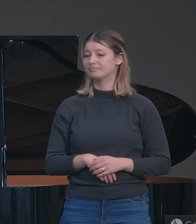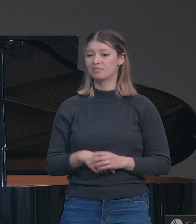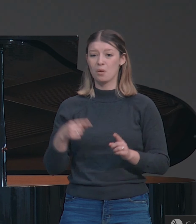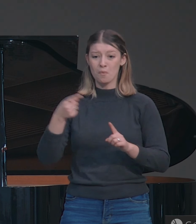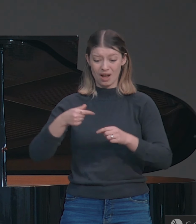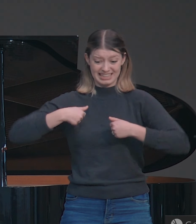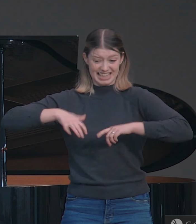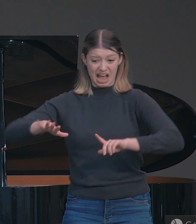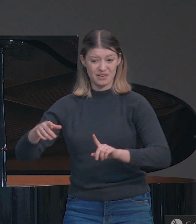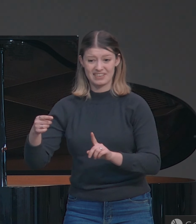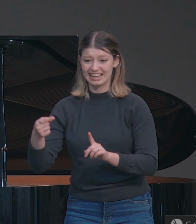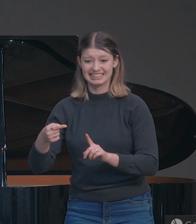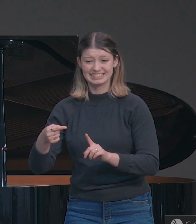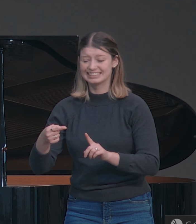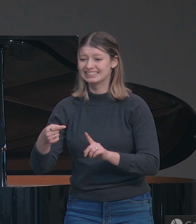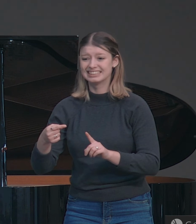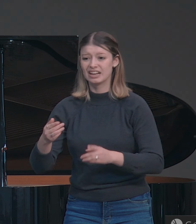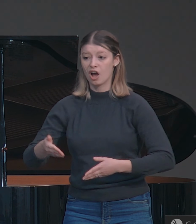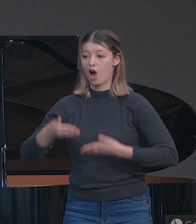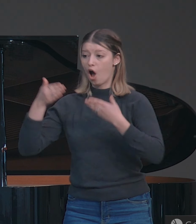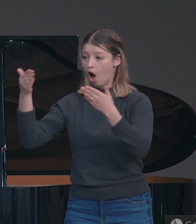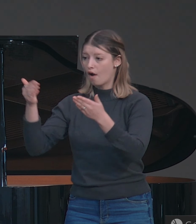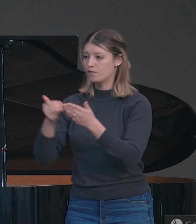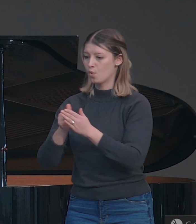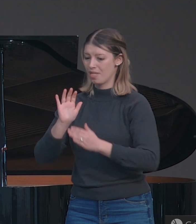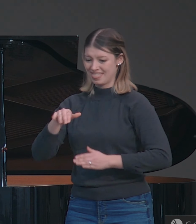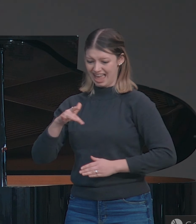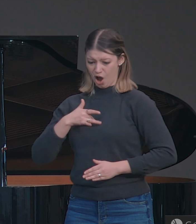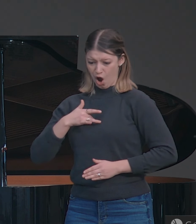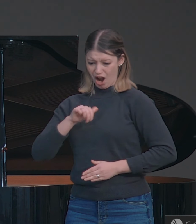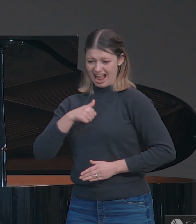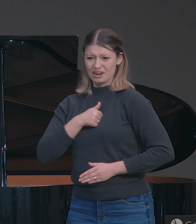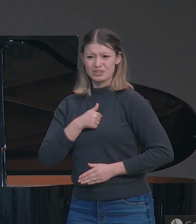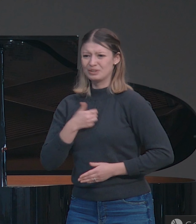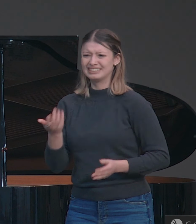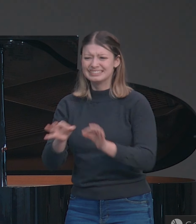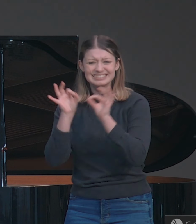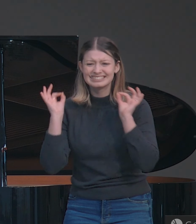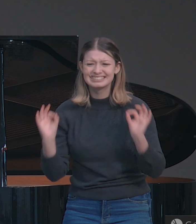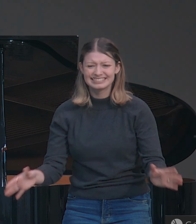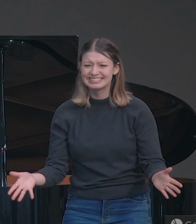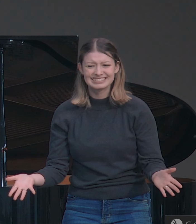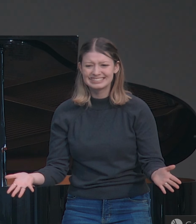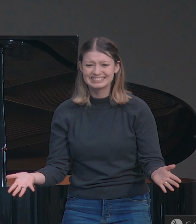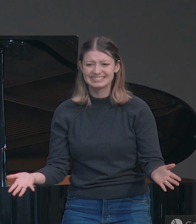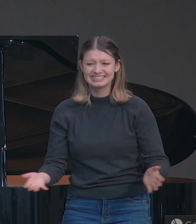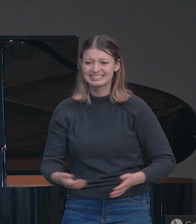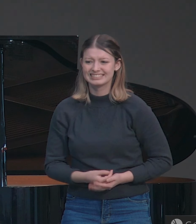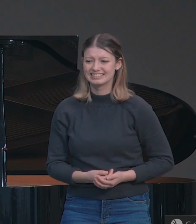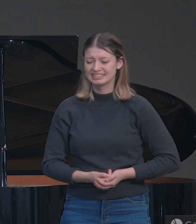those sacrifices offered with that kind of heart are meaningless to me.